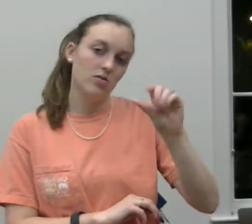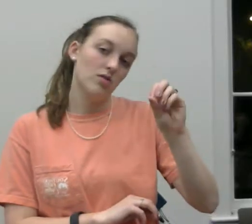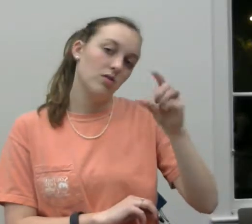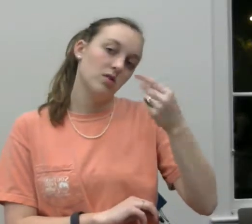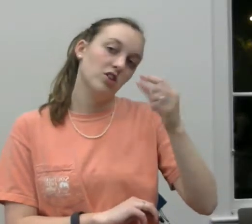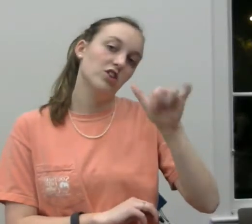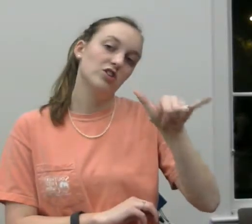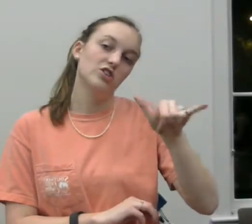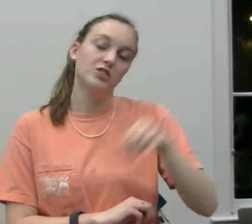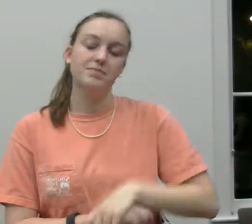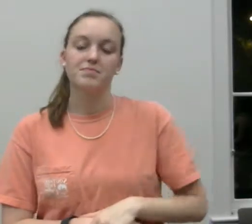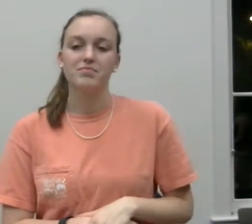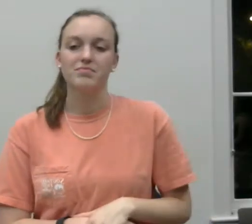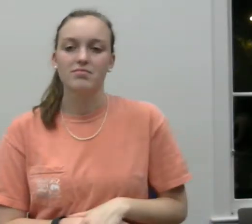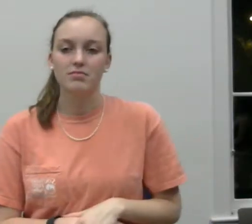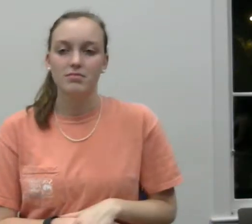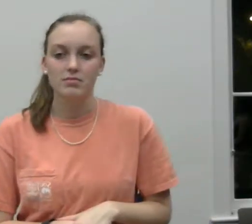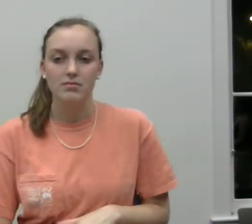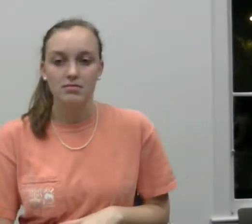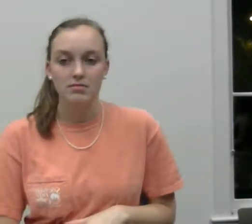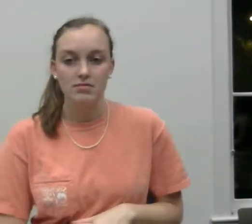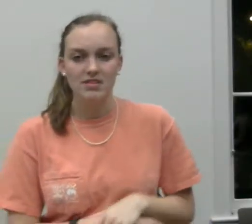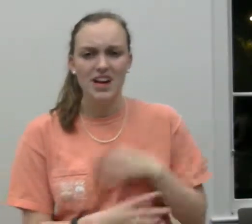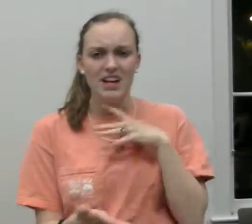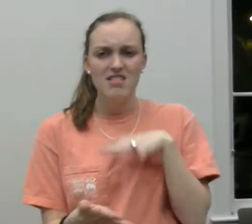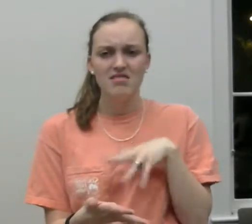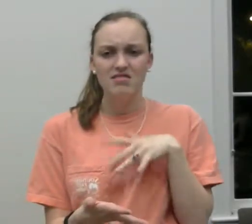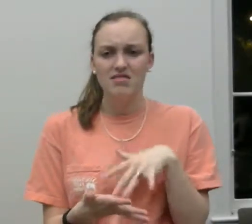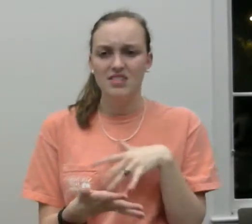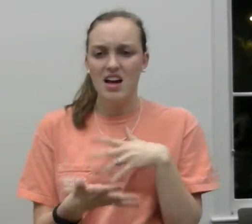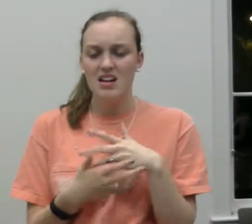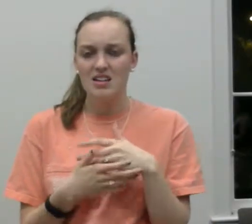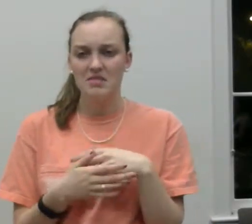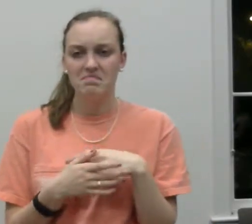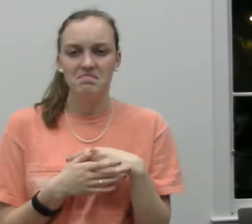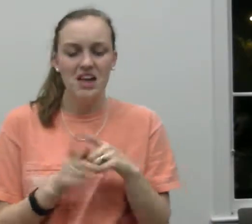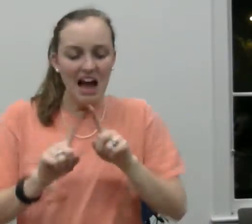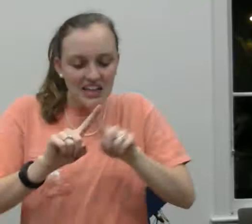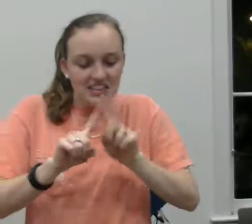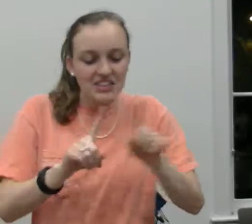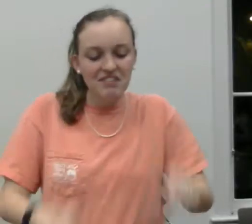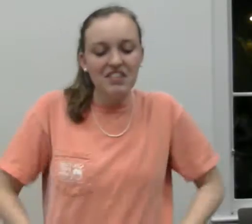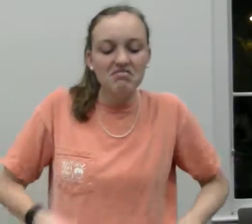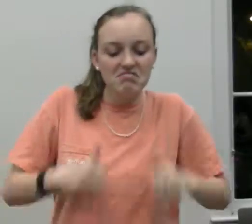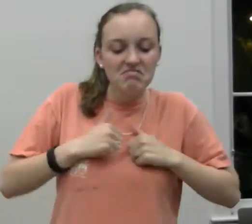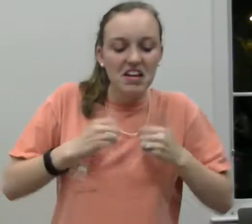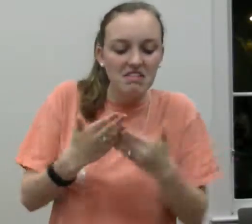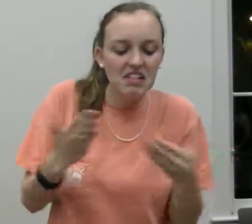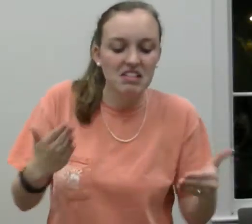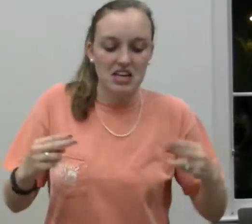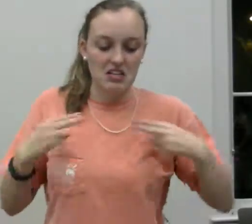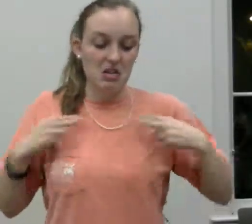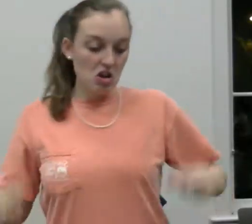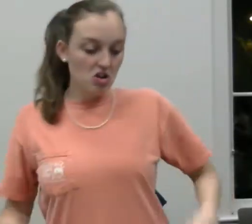the anatomy and physiology of a horse or a dog. You can study lots of different individual